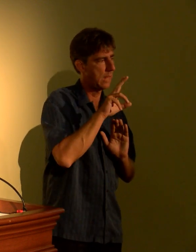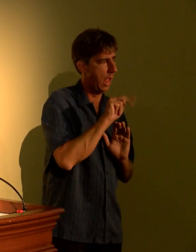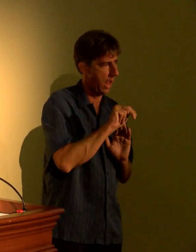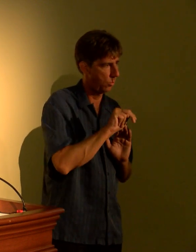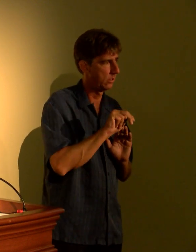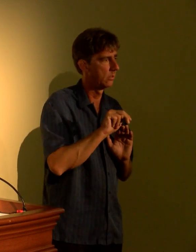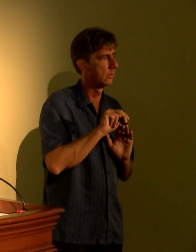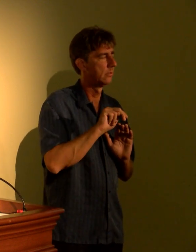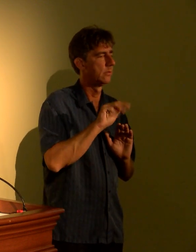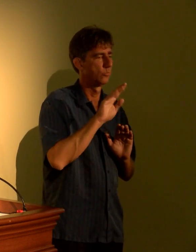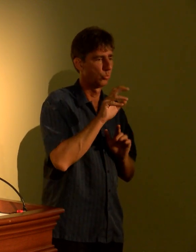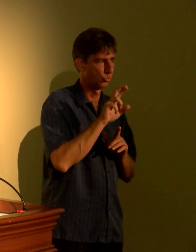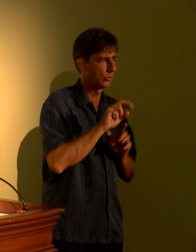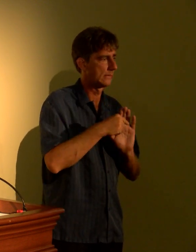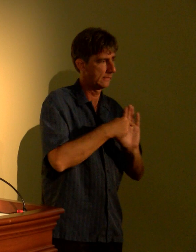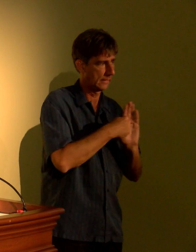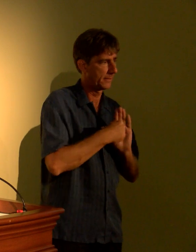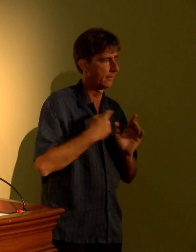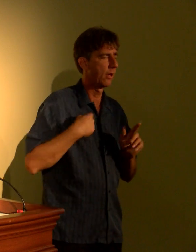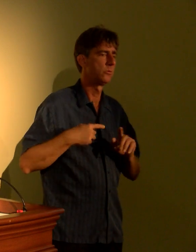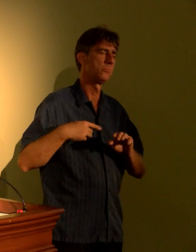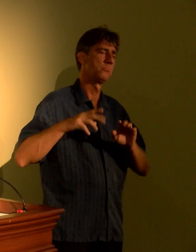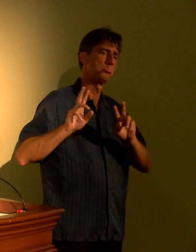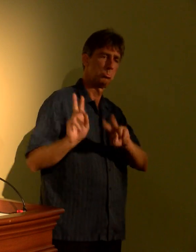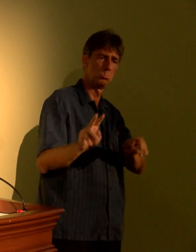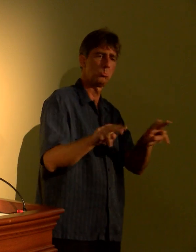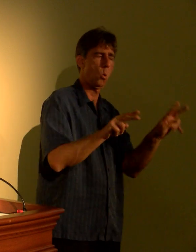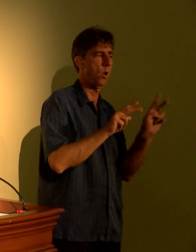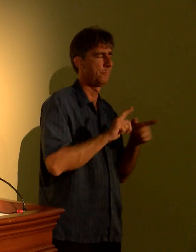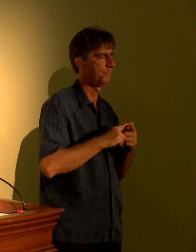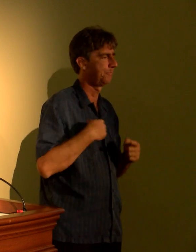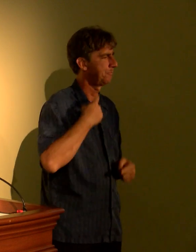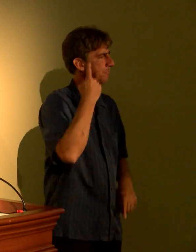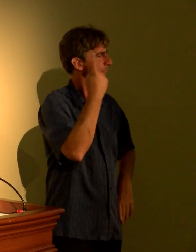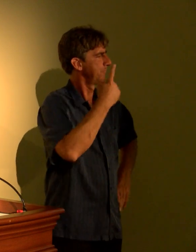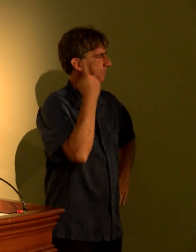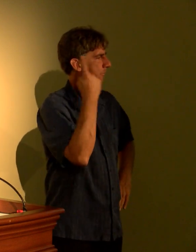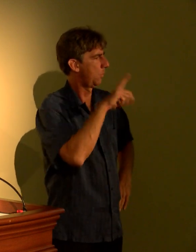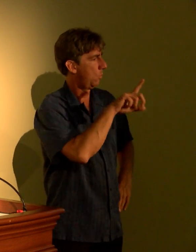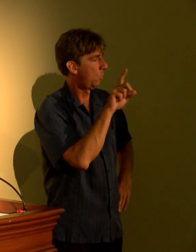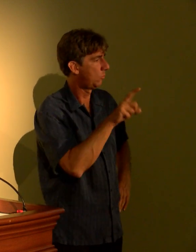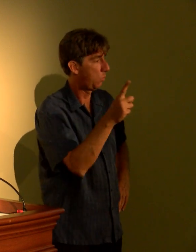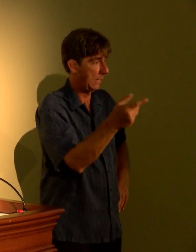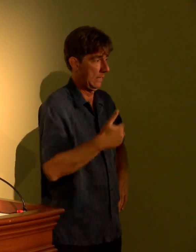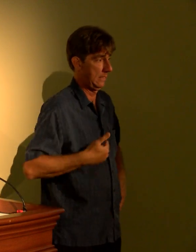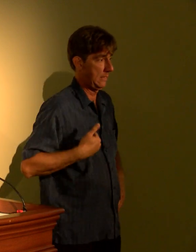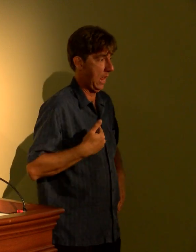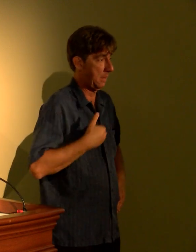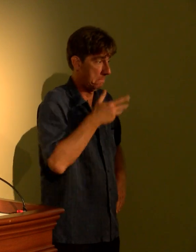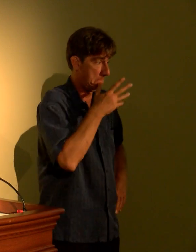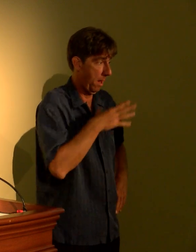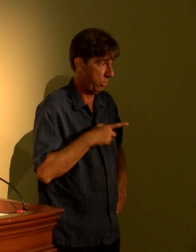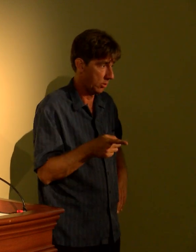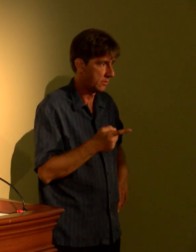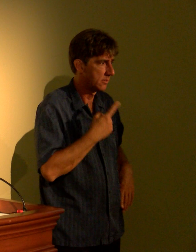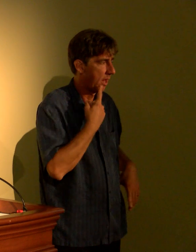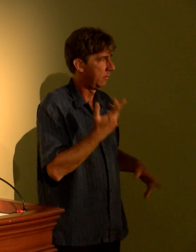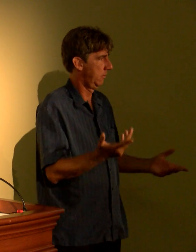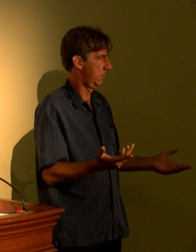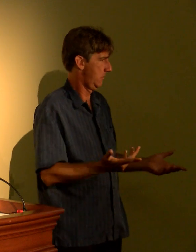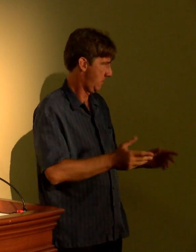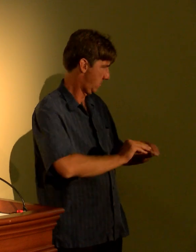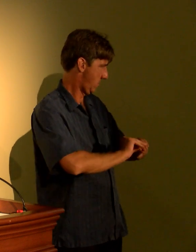and I was pondering this question out loud, and one young mother in the audience piped up and said, well,